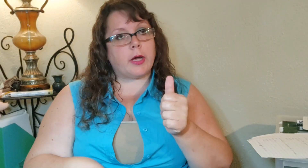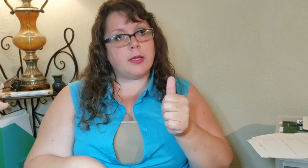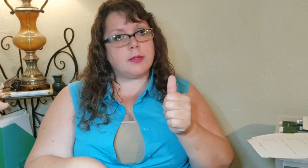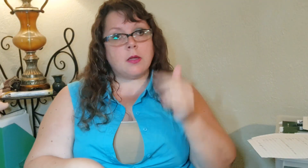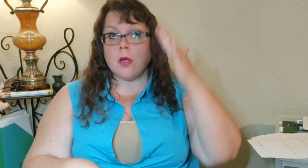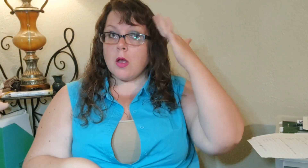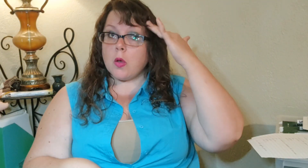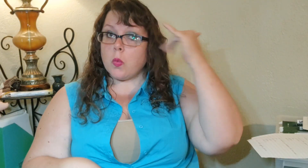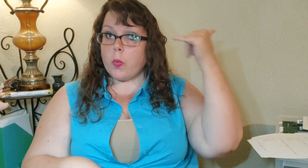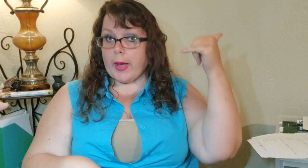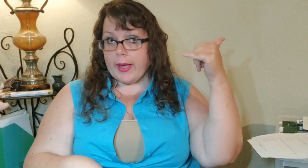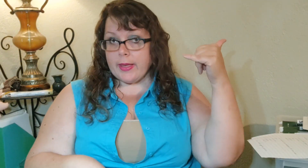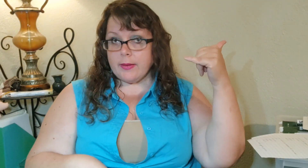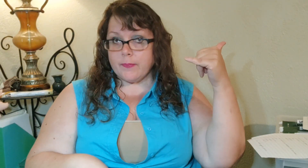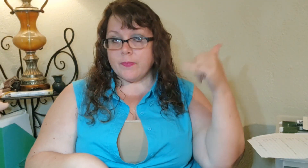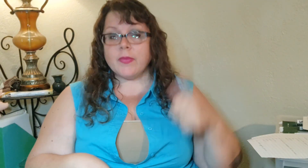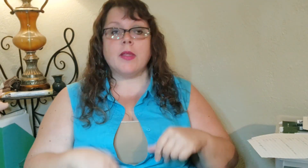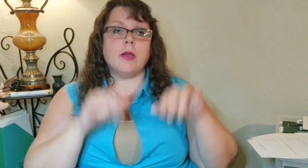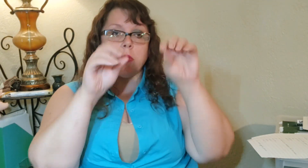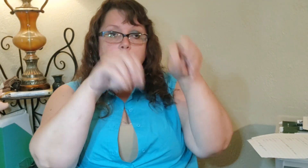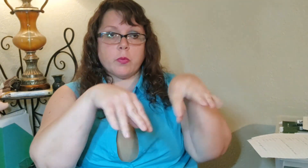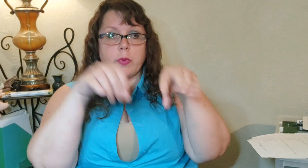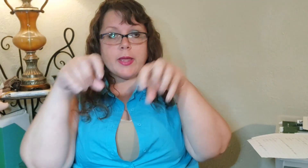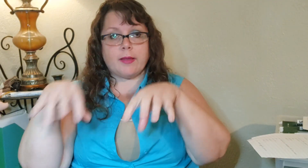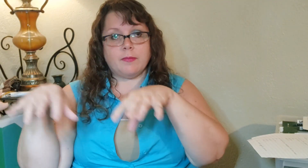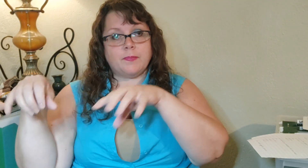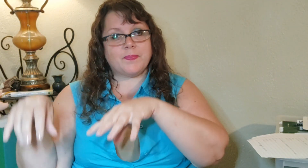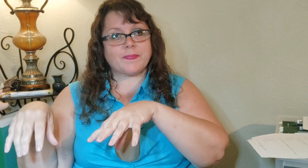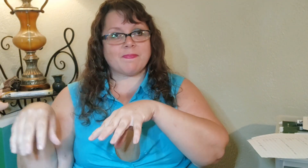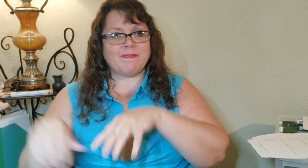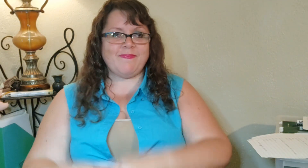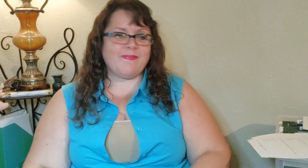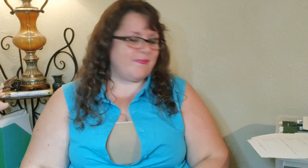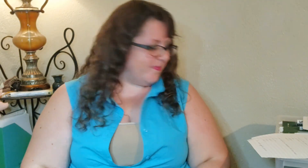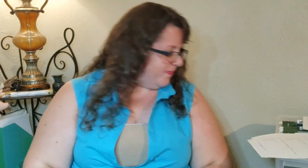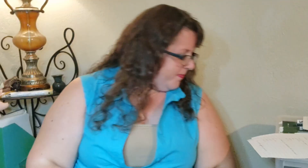not, why, rain.